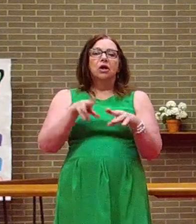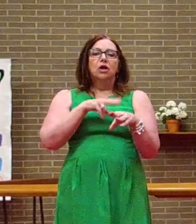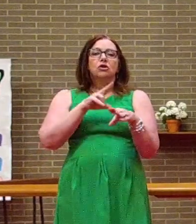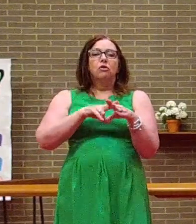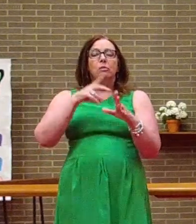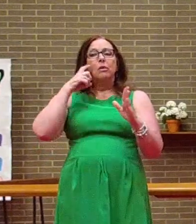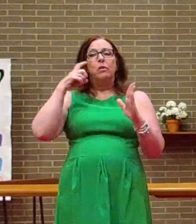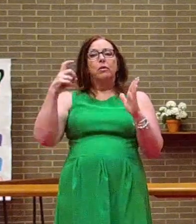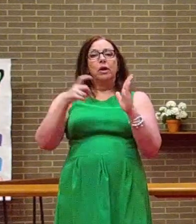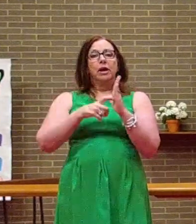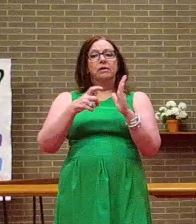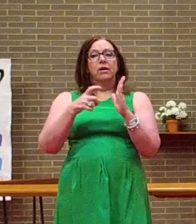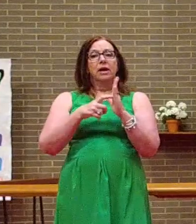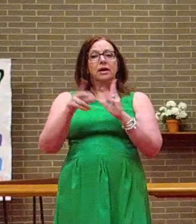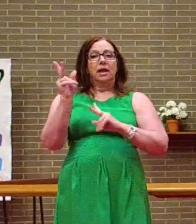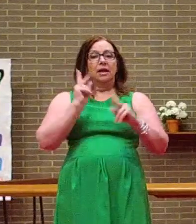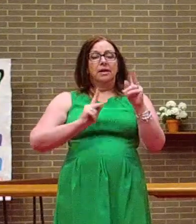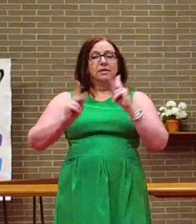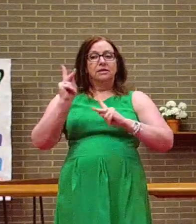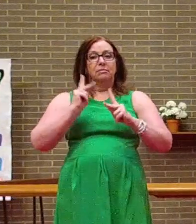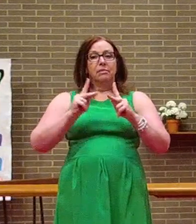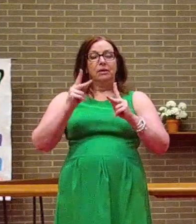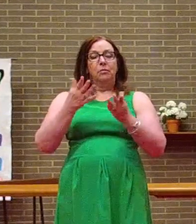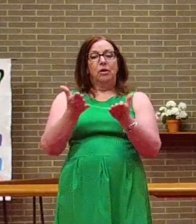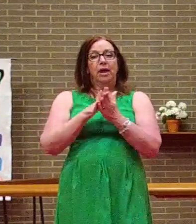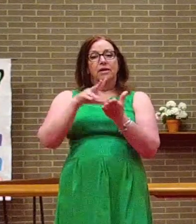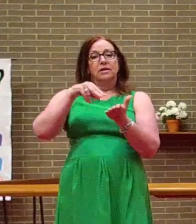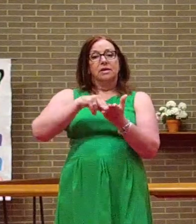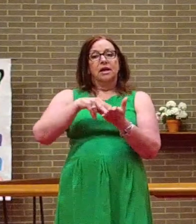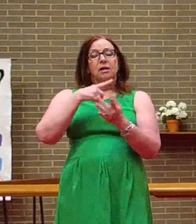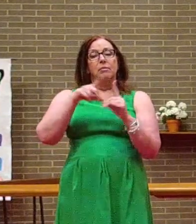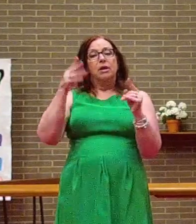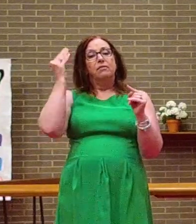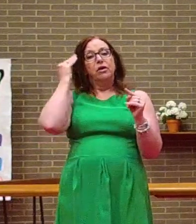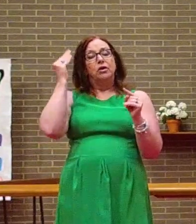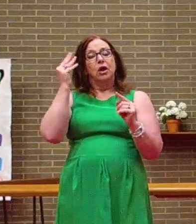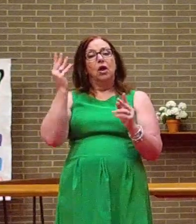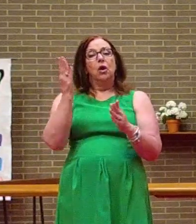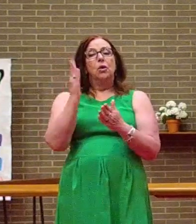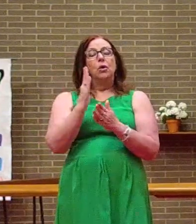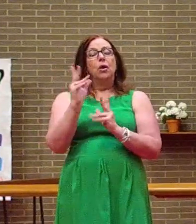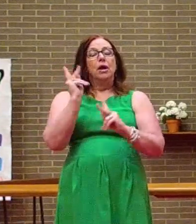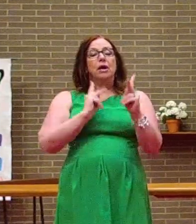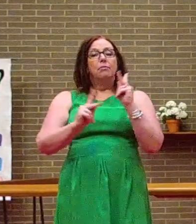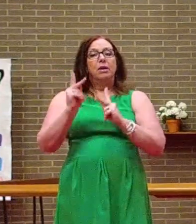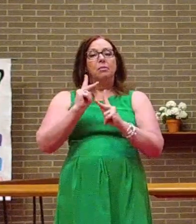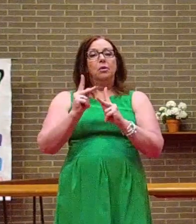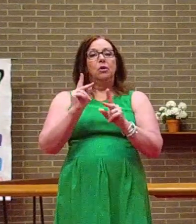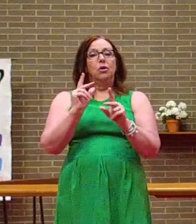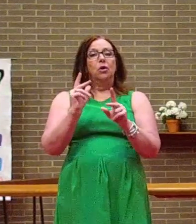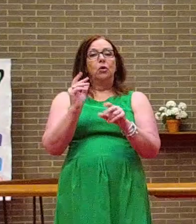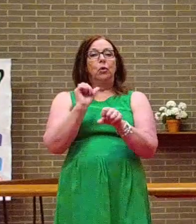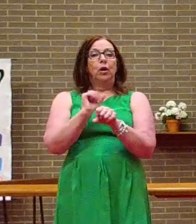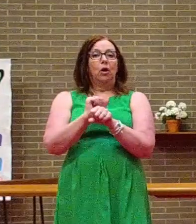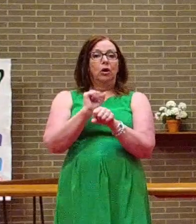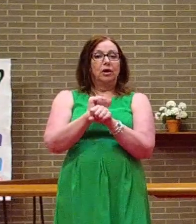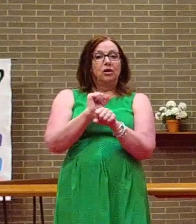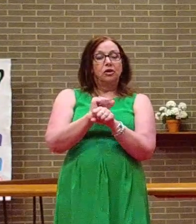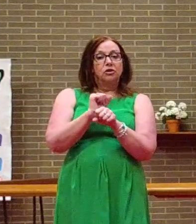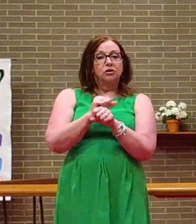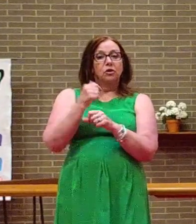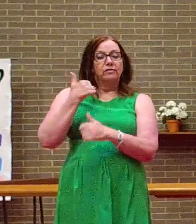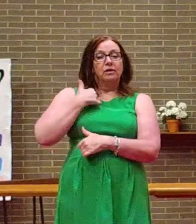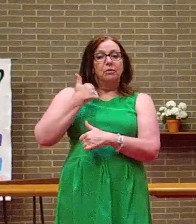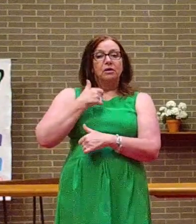them. But if you know of any around, make sure you call them today, text them, write them a letter, and thank them for what they